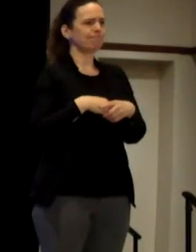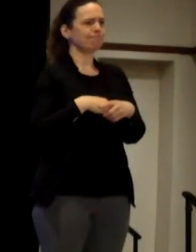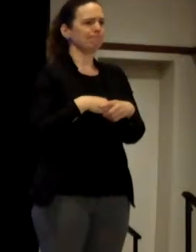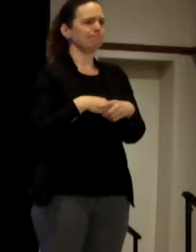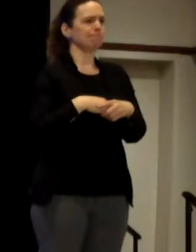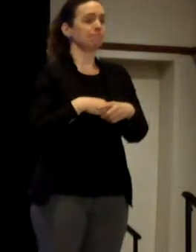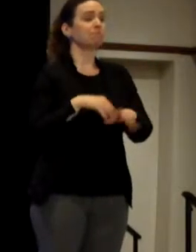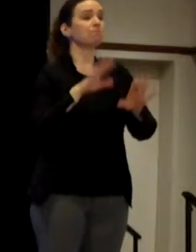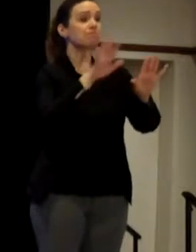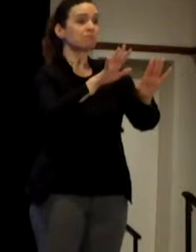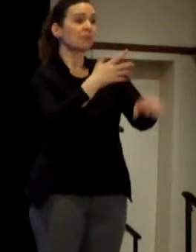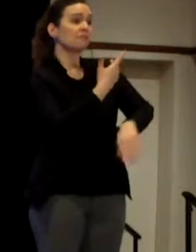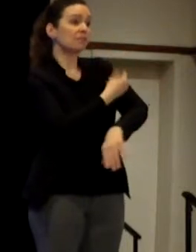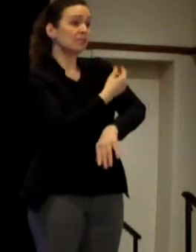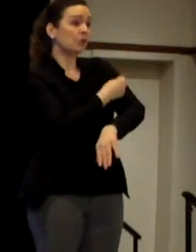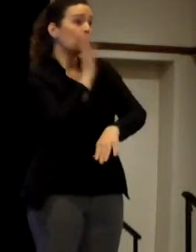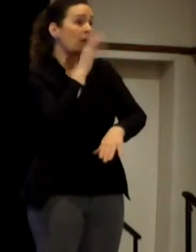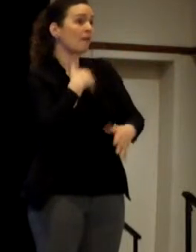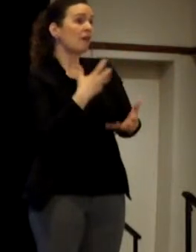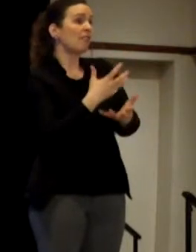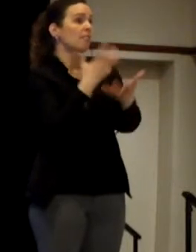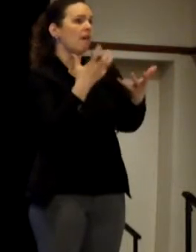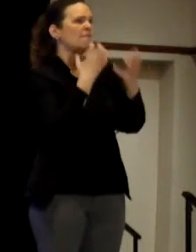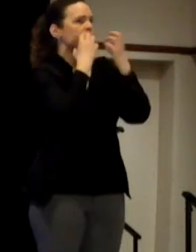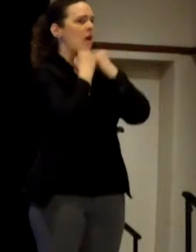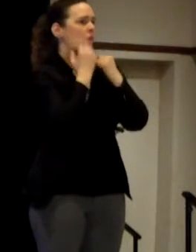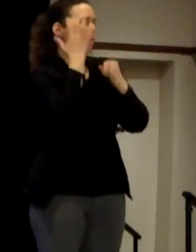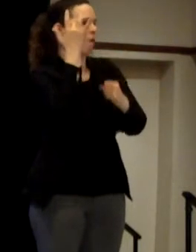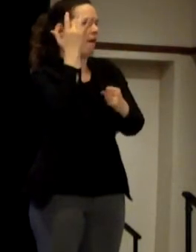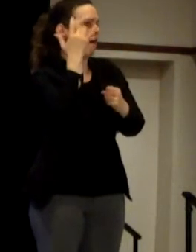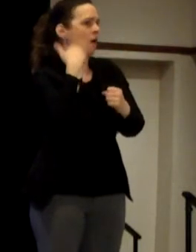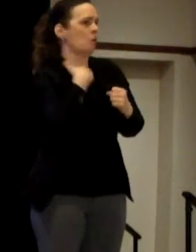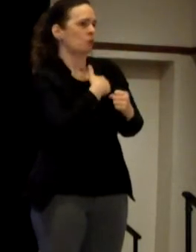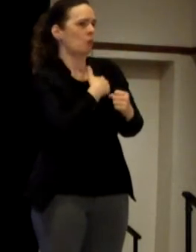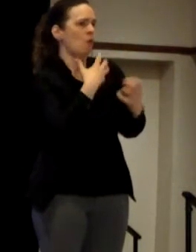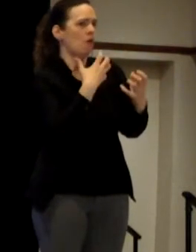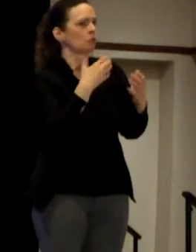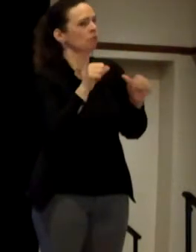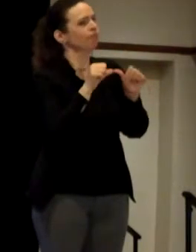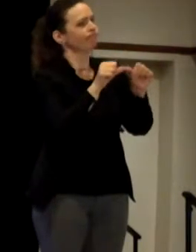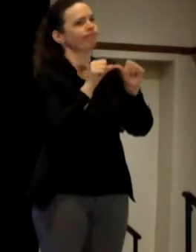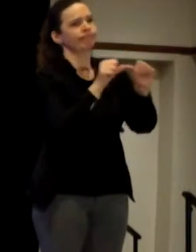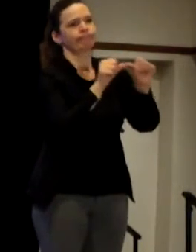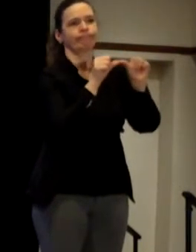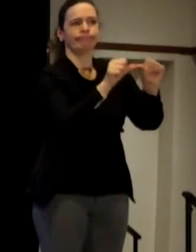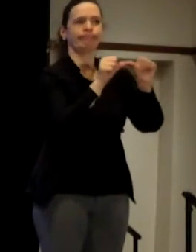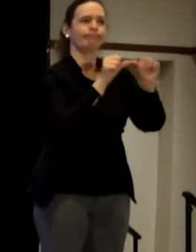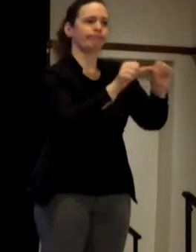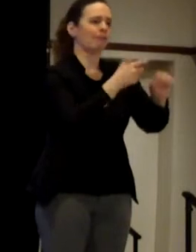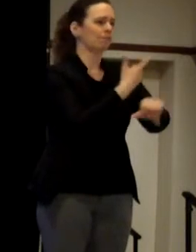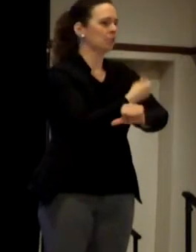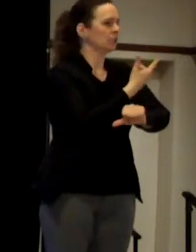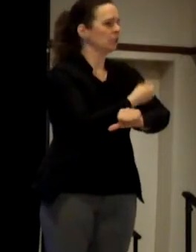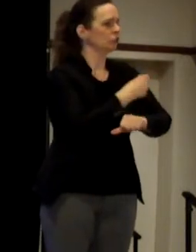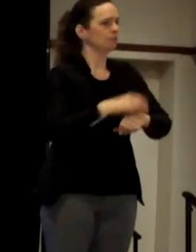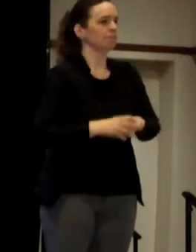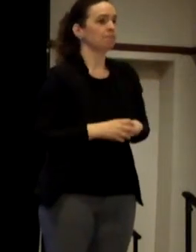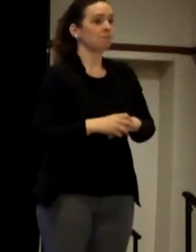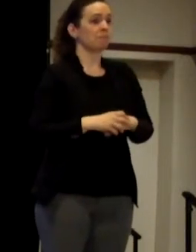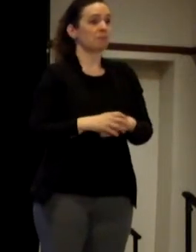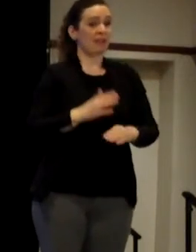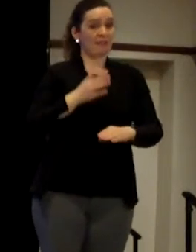value, certainly then it should be safe to do some normal activities after you have your second shot and